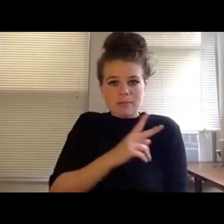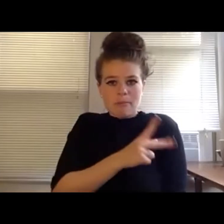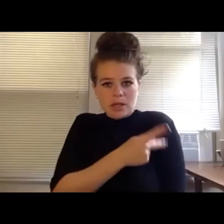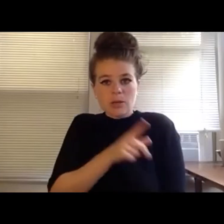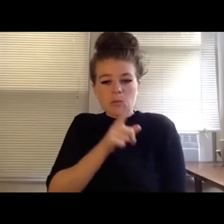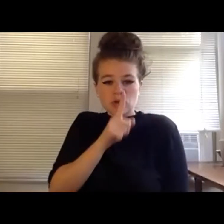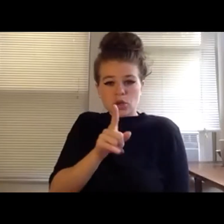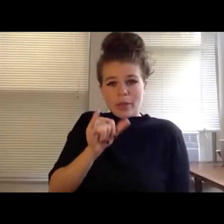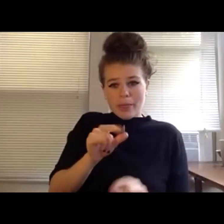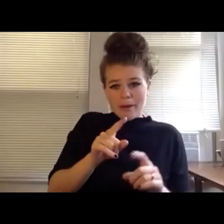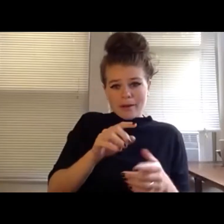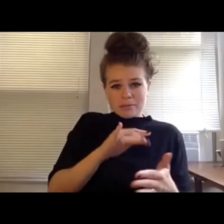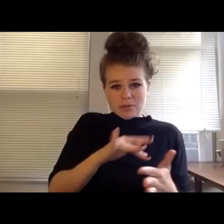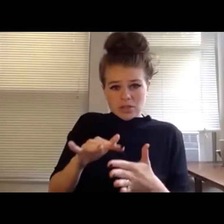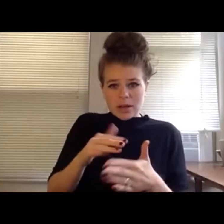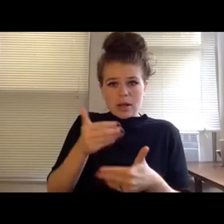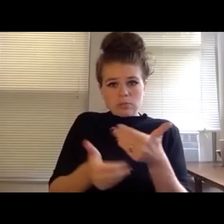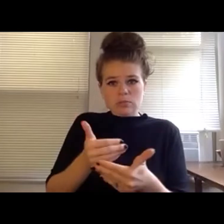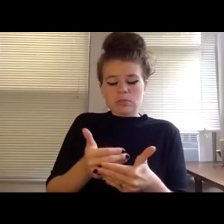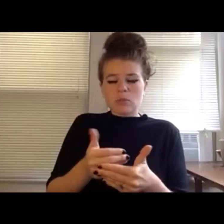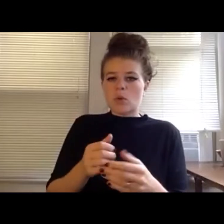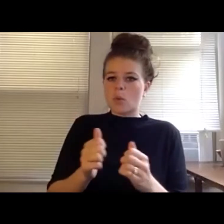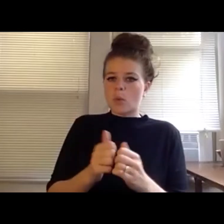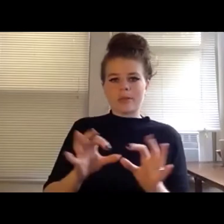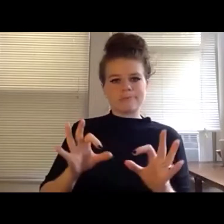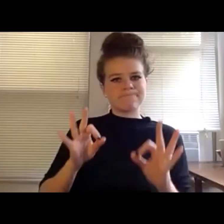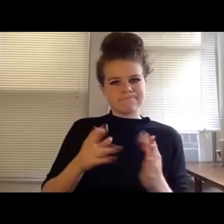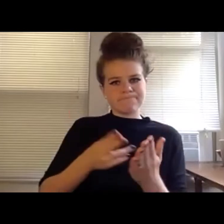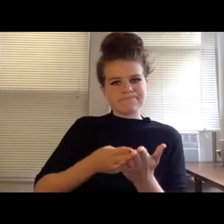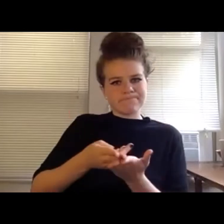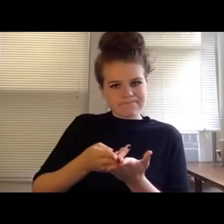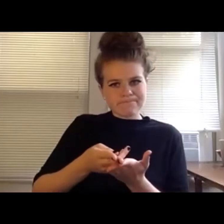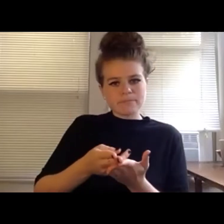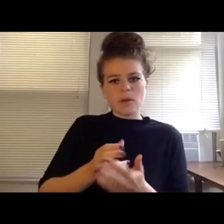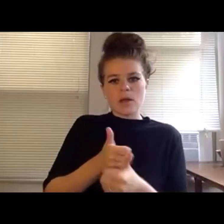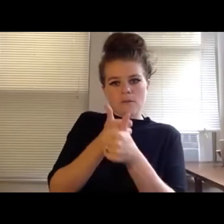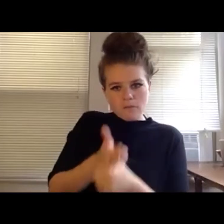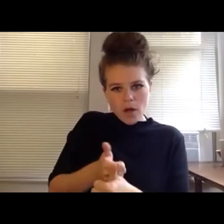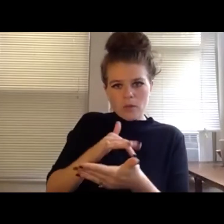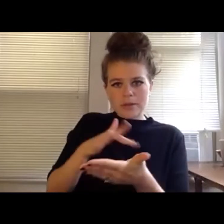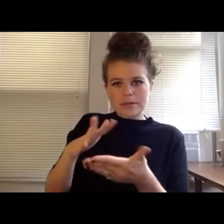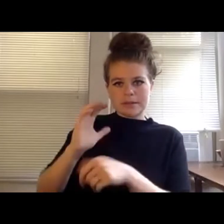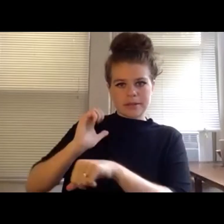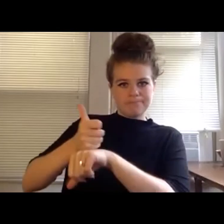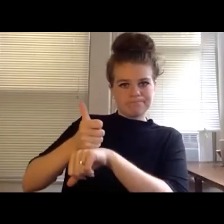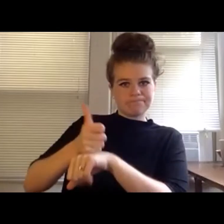are conducted with integrity and according to the study protocol.